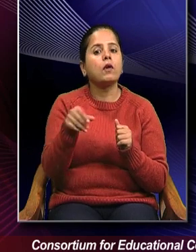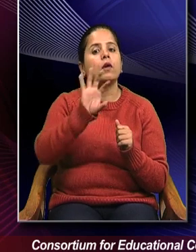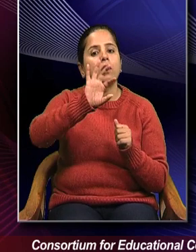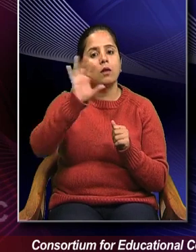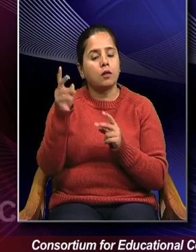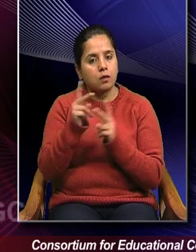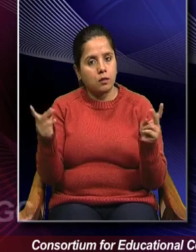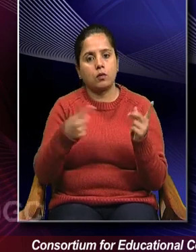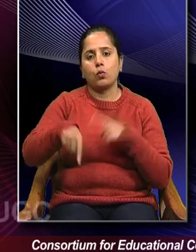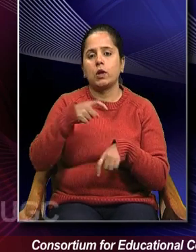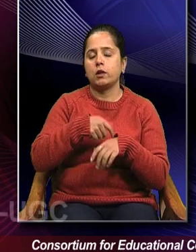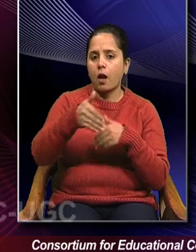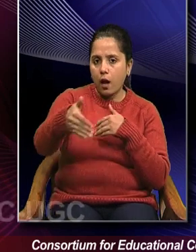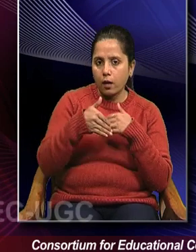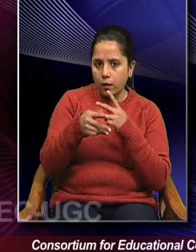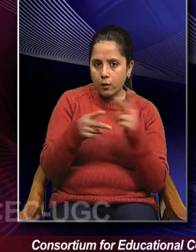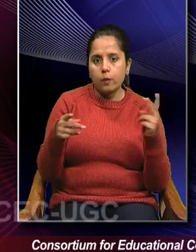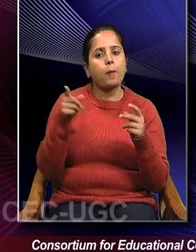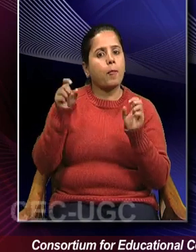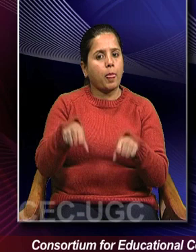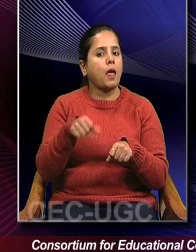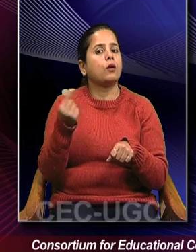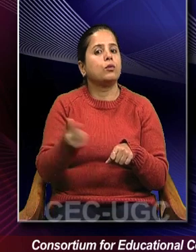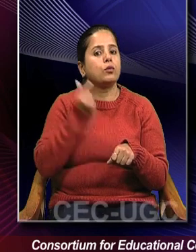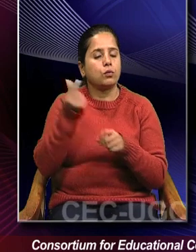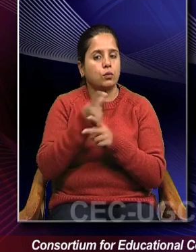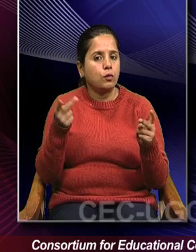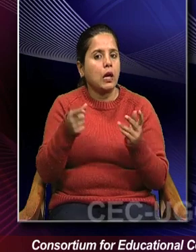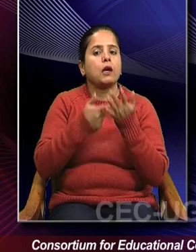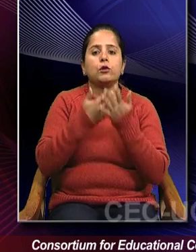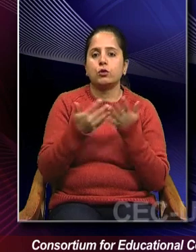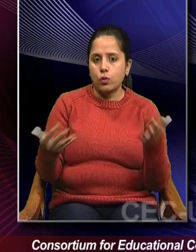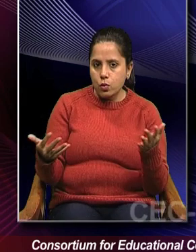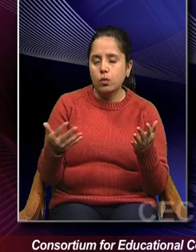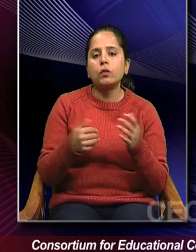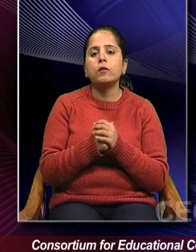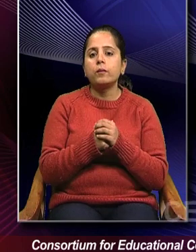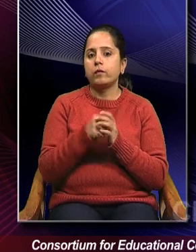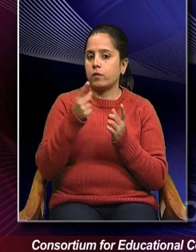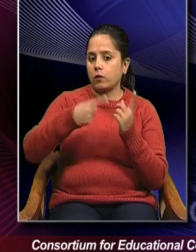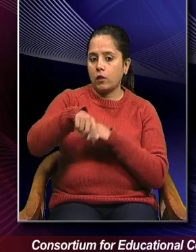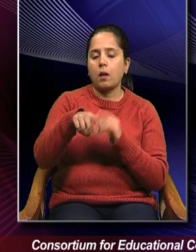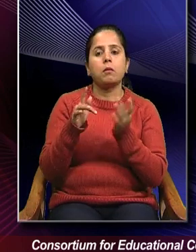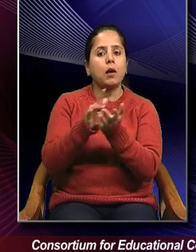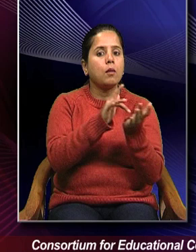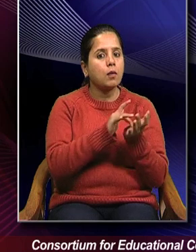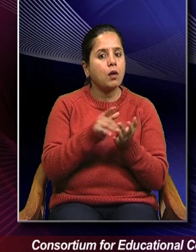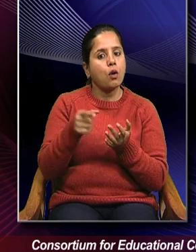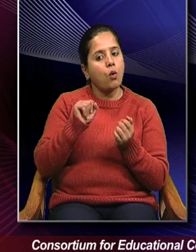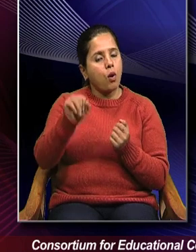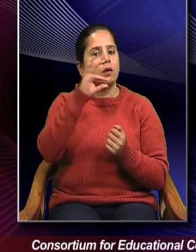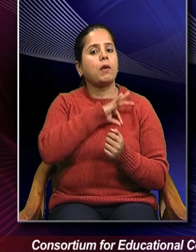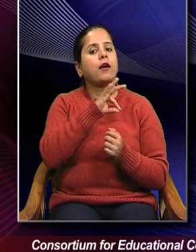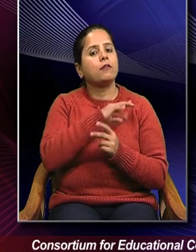and over a period of time they were able to utilize the resources of these regions to their own